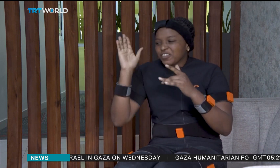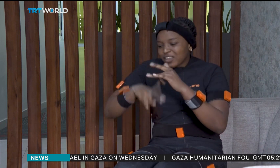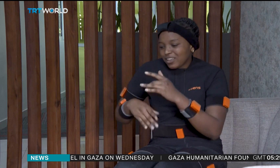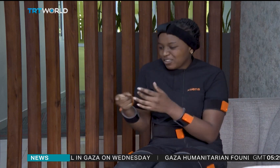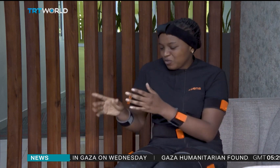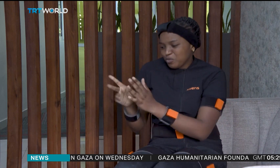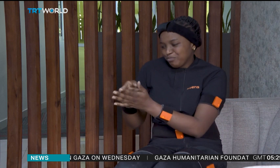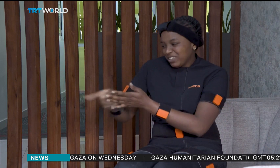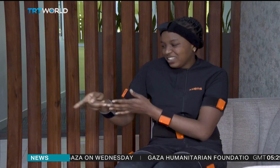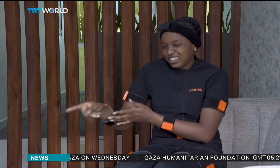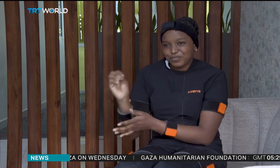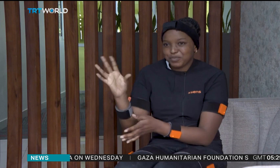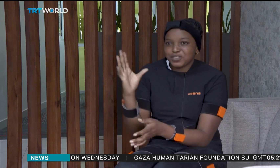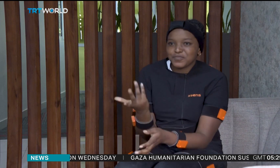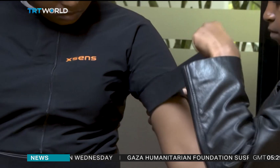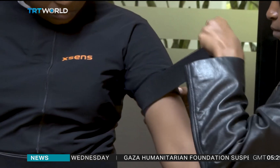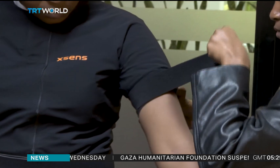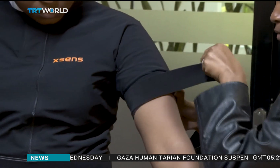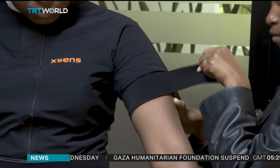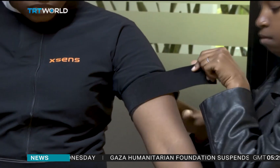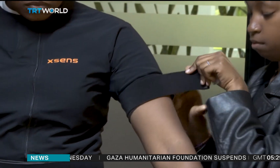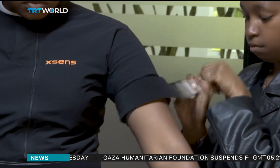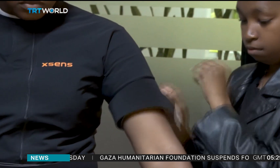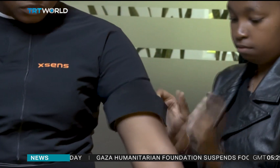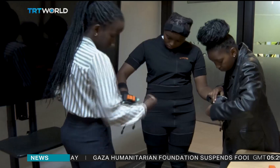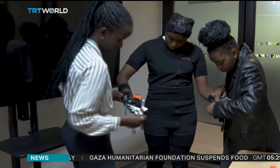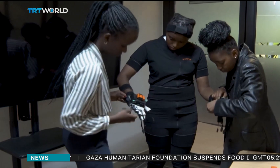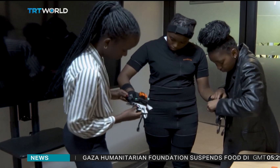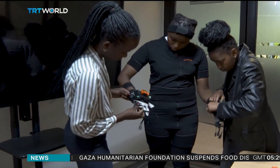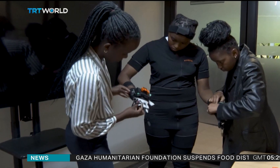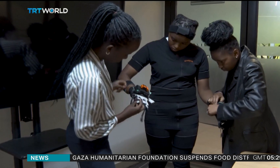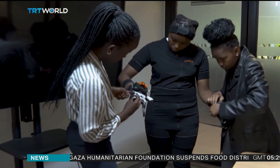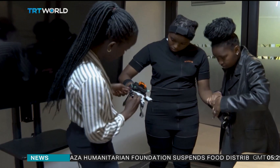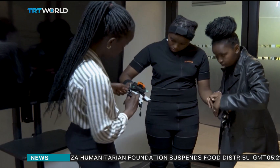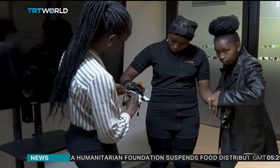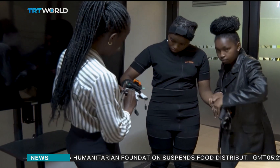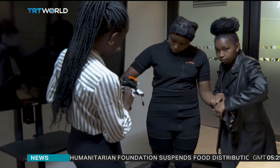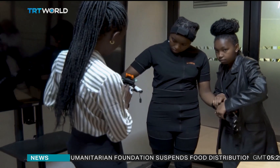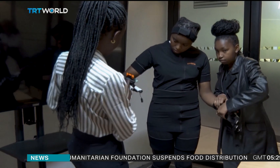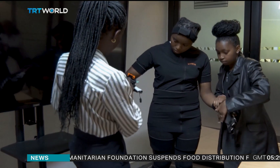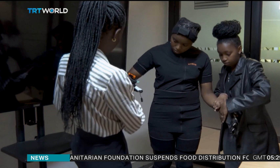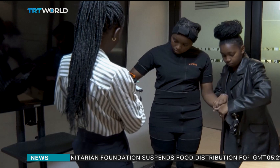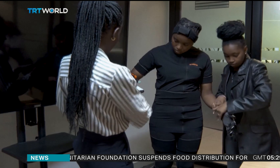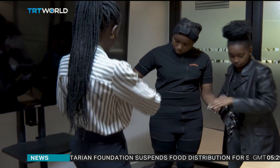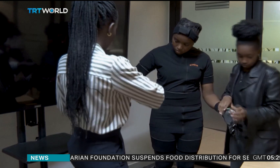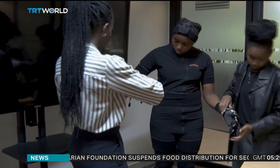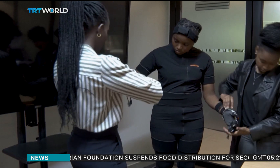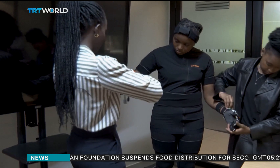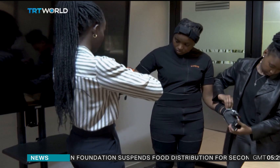for it, which is expensive. Developed in the capital Nairobi, TAP360 uses motion capture and AI for real